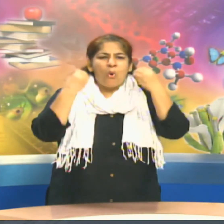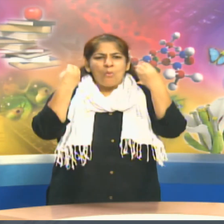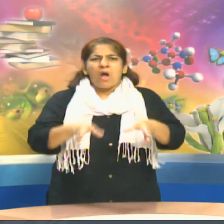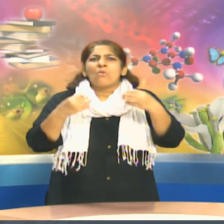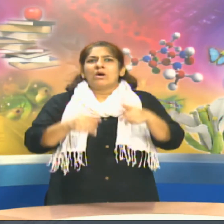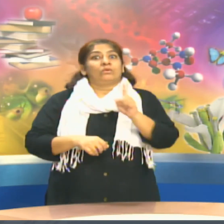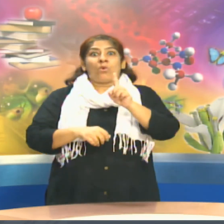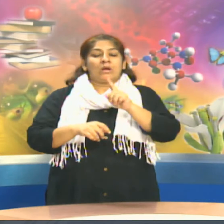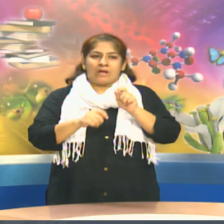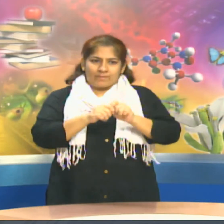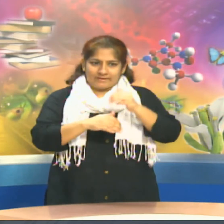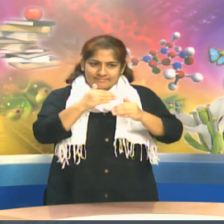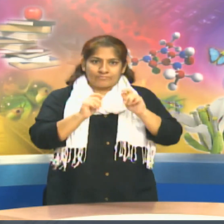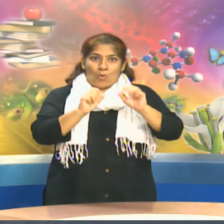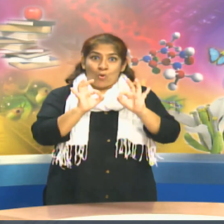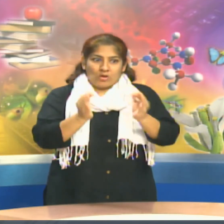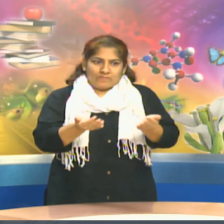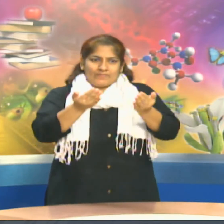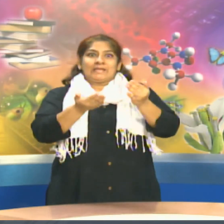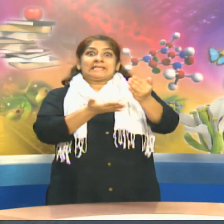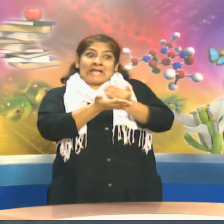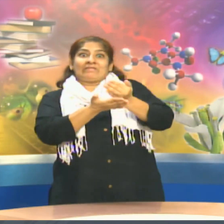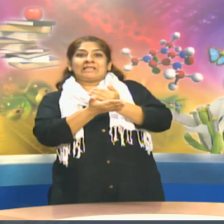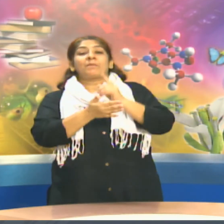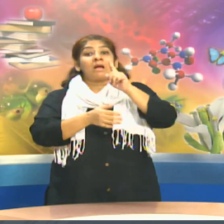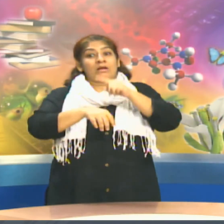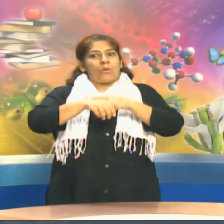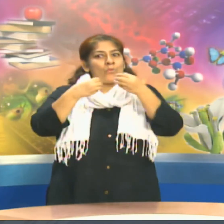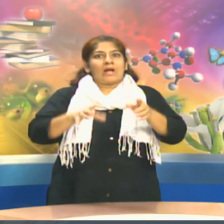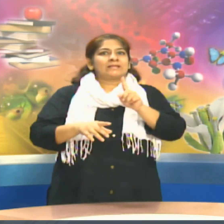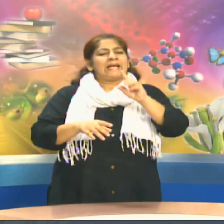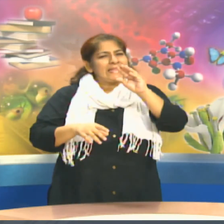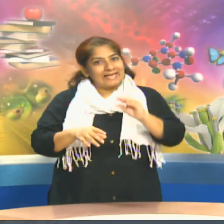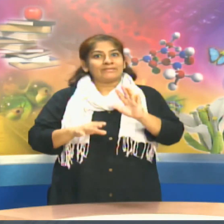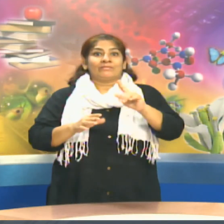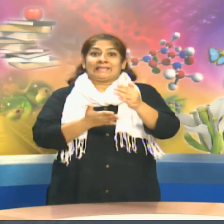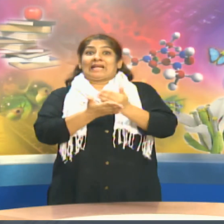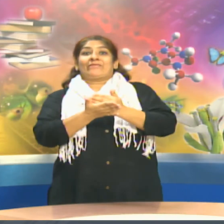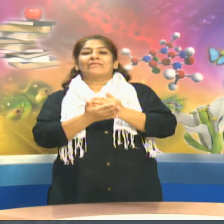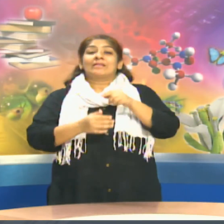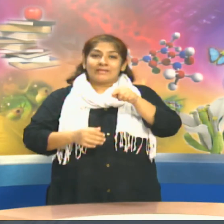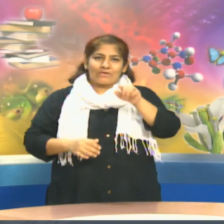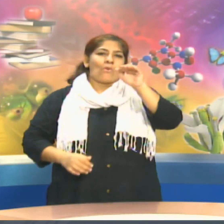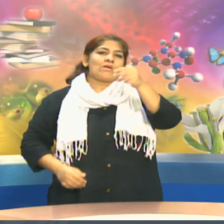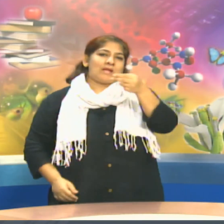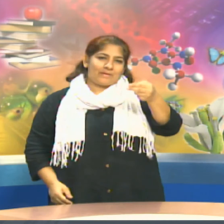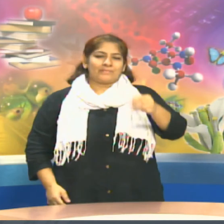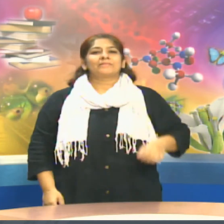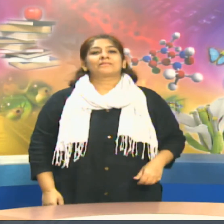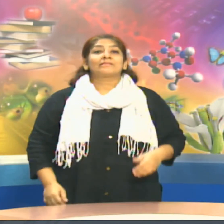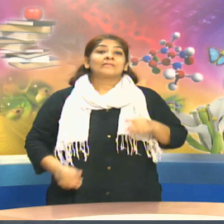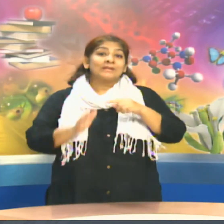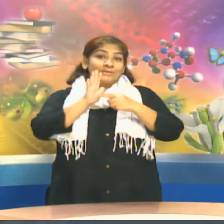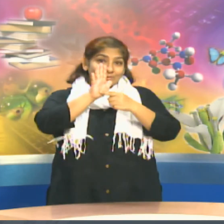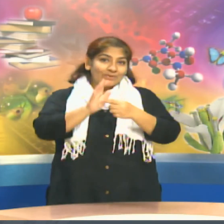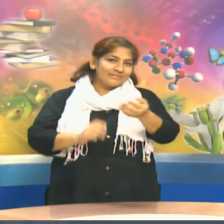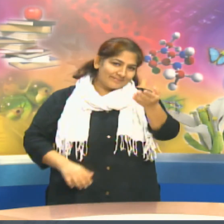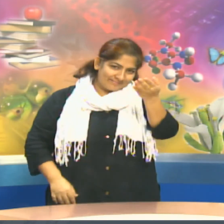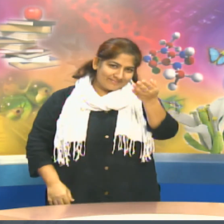have to do our best also. So, we should not just waste time, we should save time and do our best. So, that is